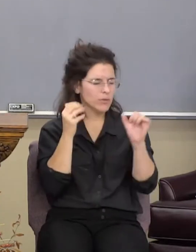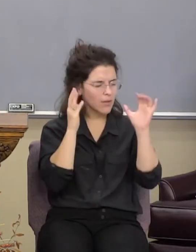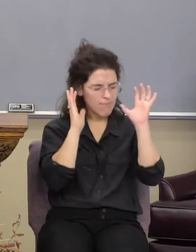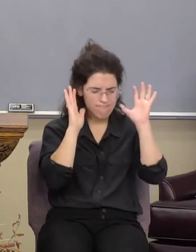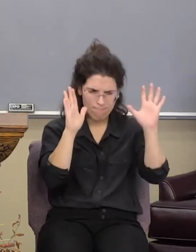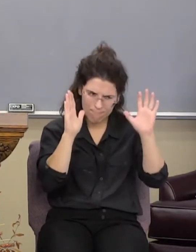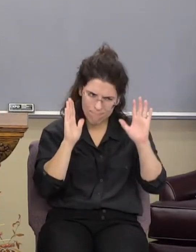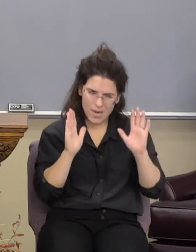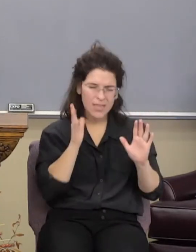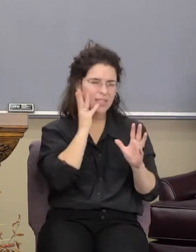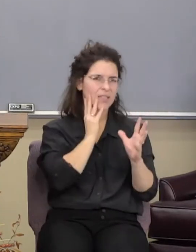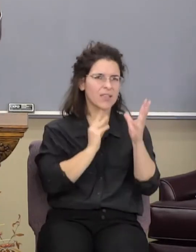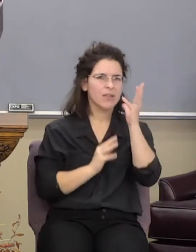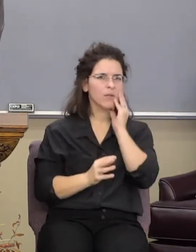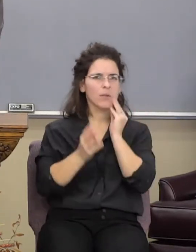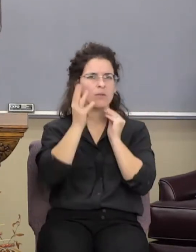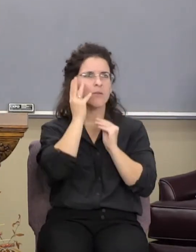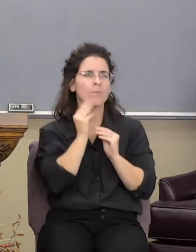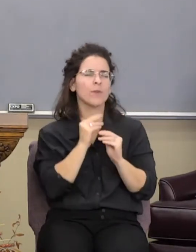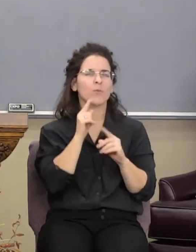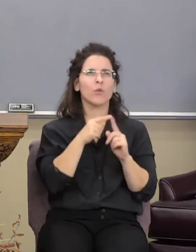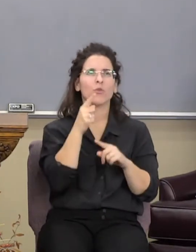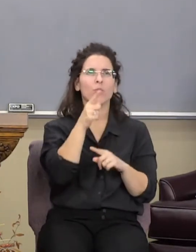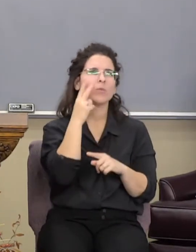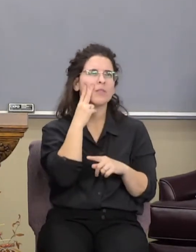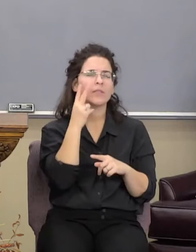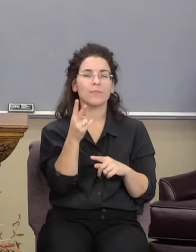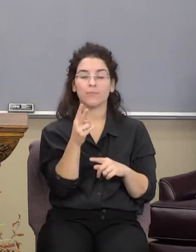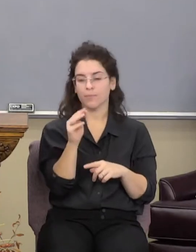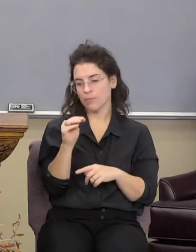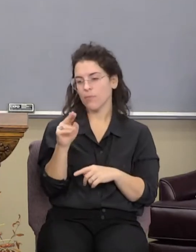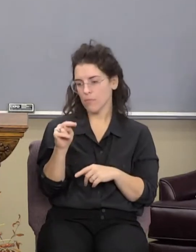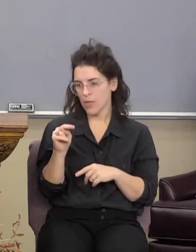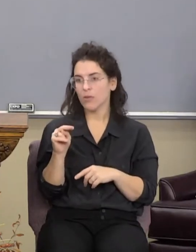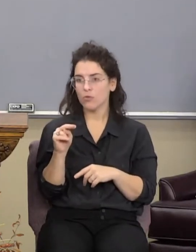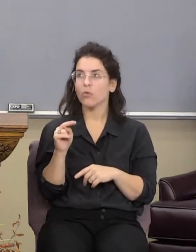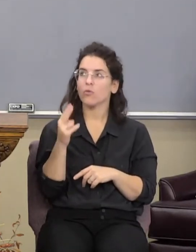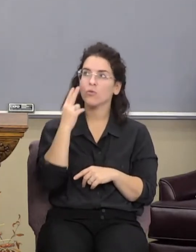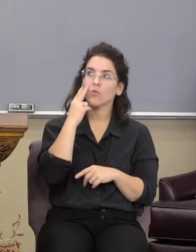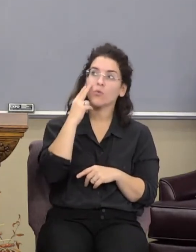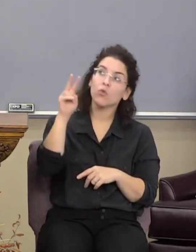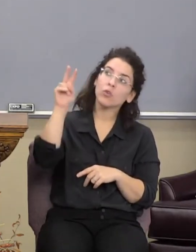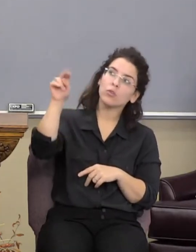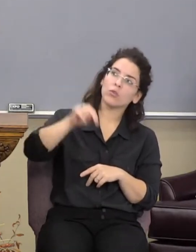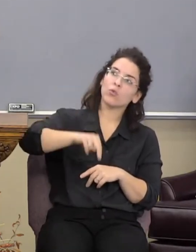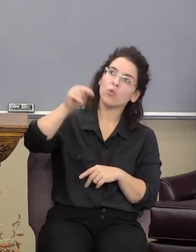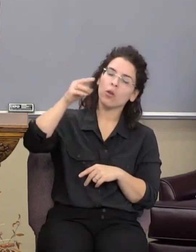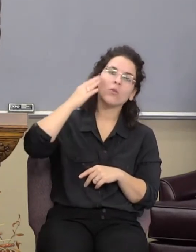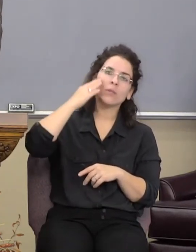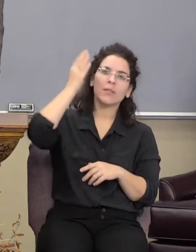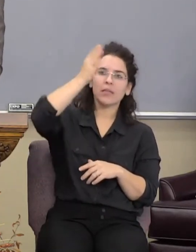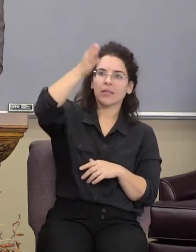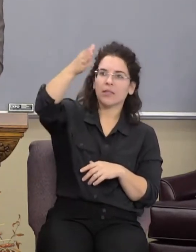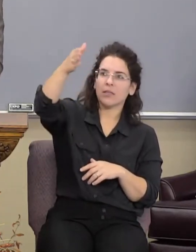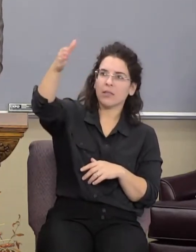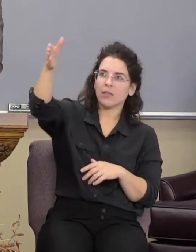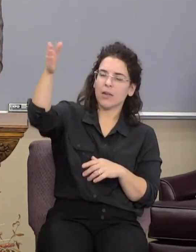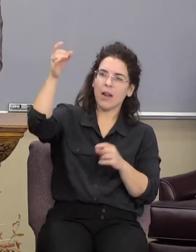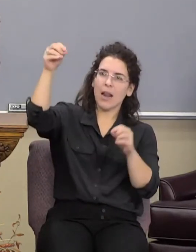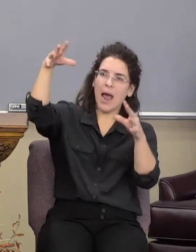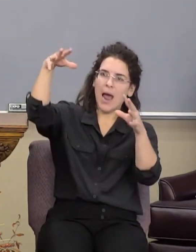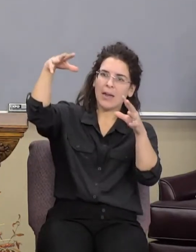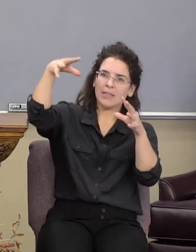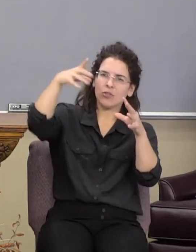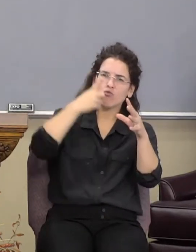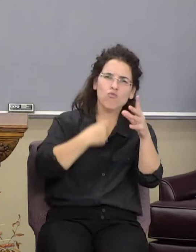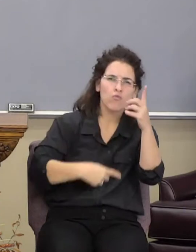spectacular experiences when you know, in Minnesota, you look to the north and you would see the lights, you know.